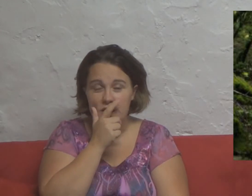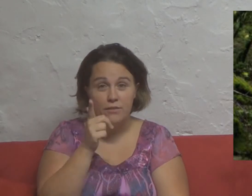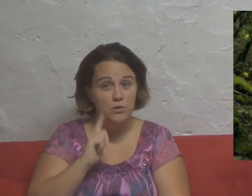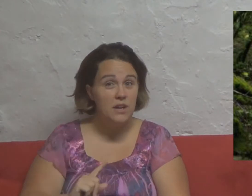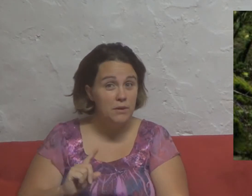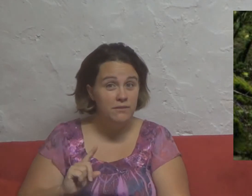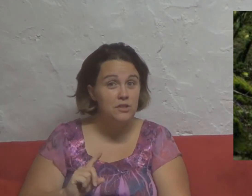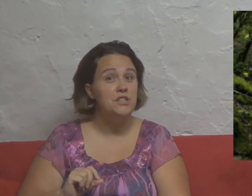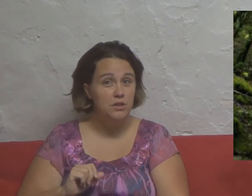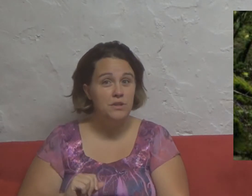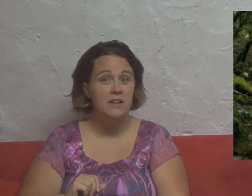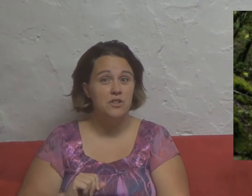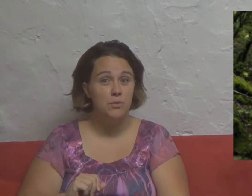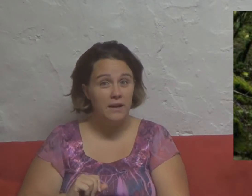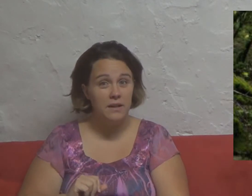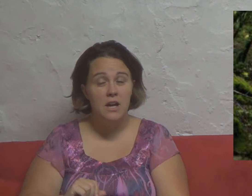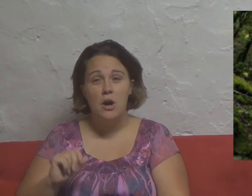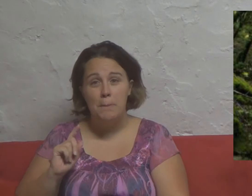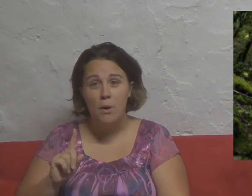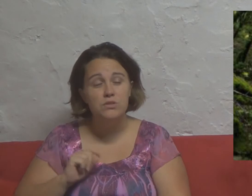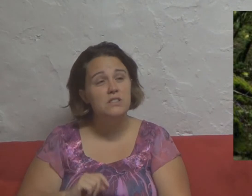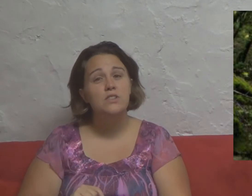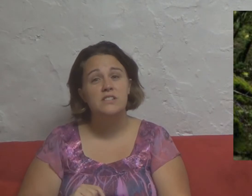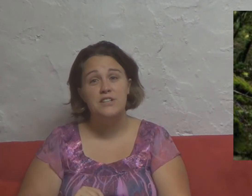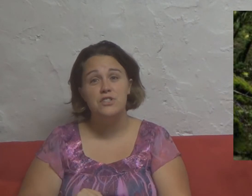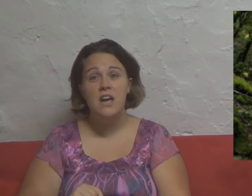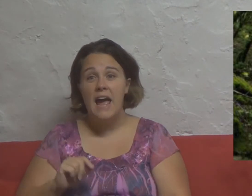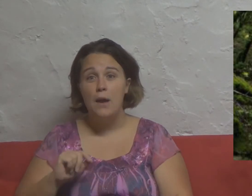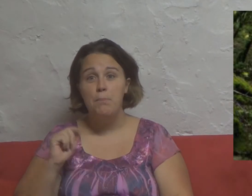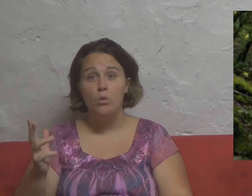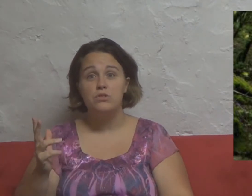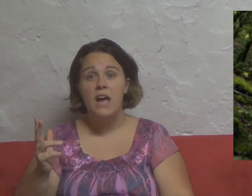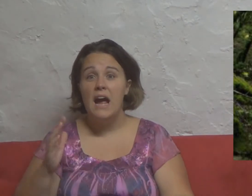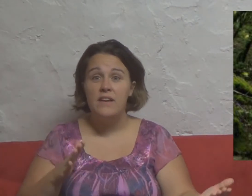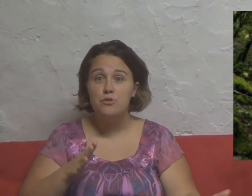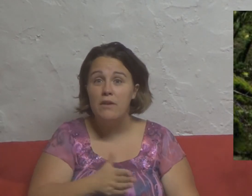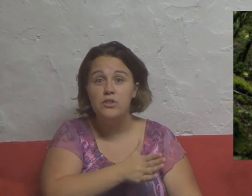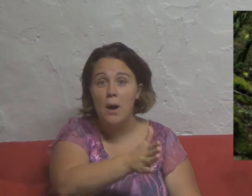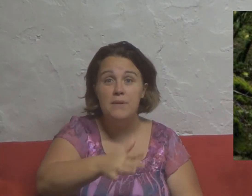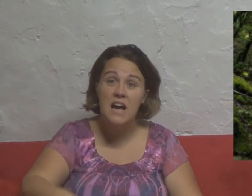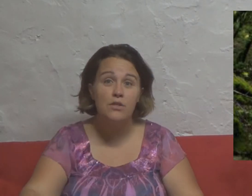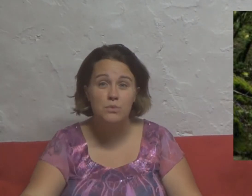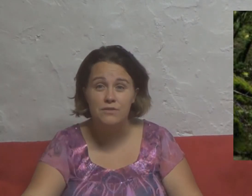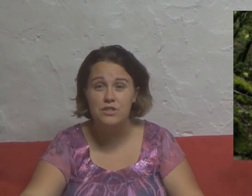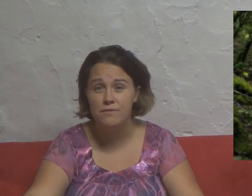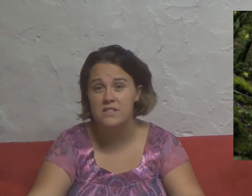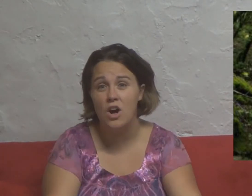If you said rivers, you guessed correctly. Most civilizations had boats, and they traveled up and down the rivers to visit